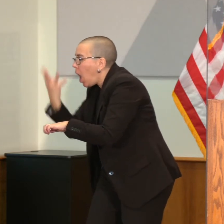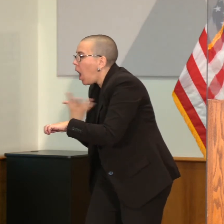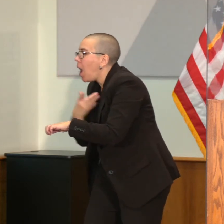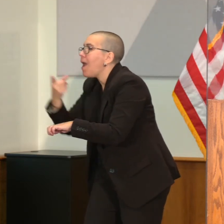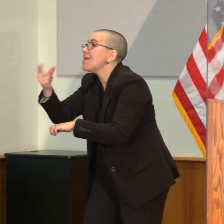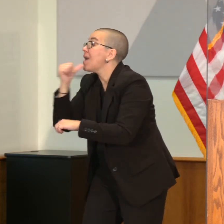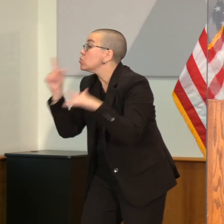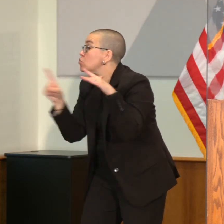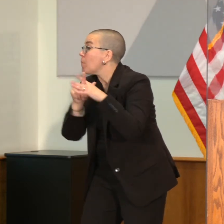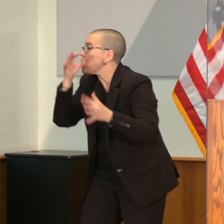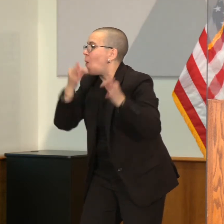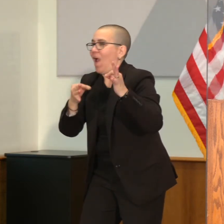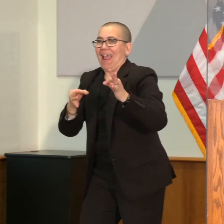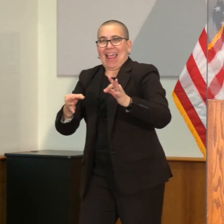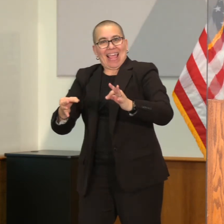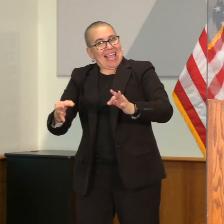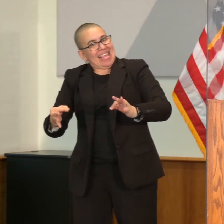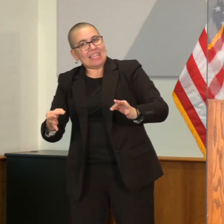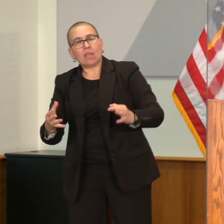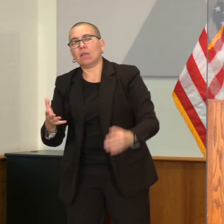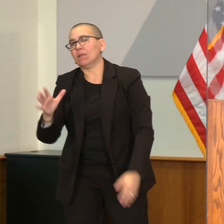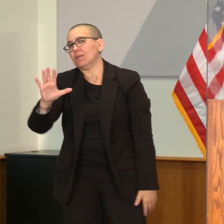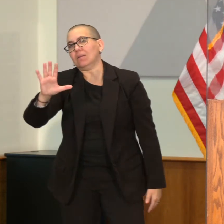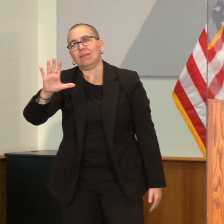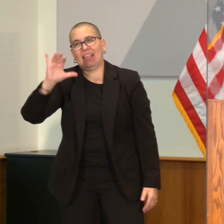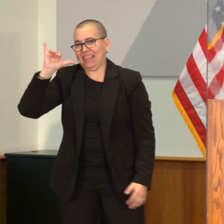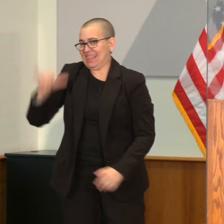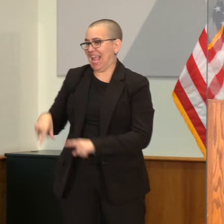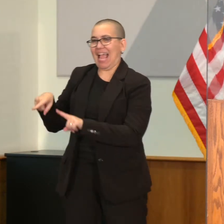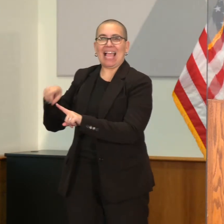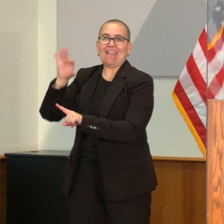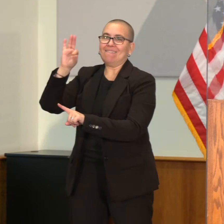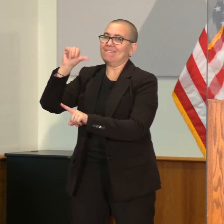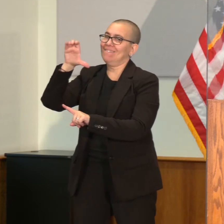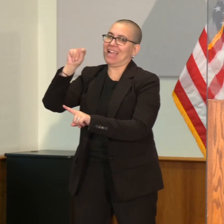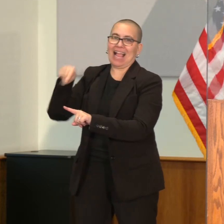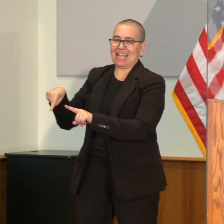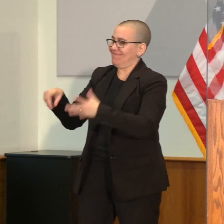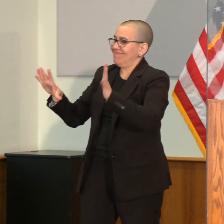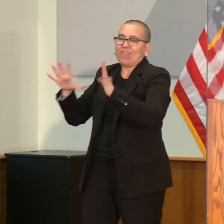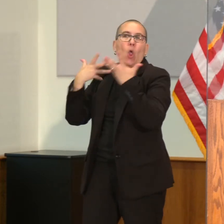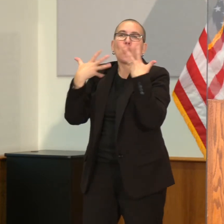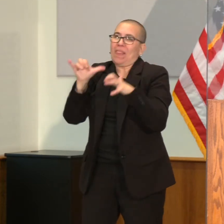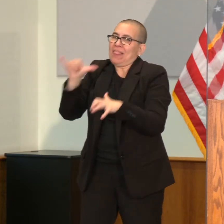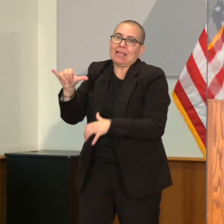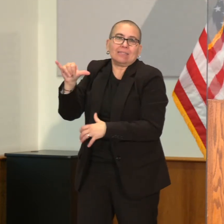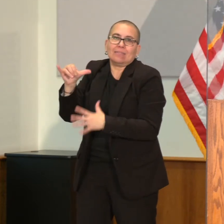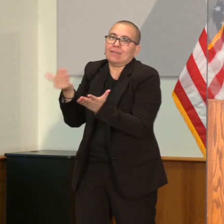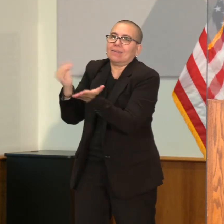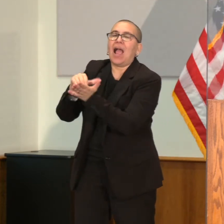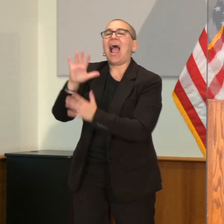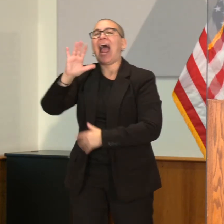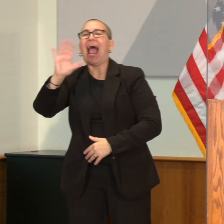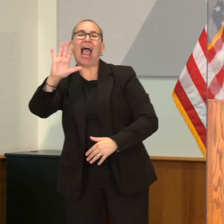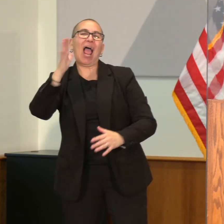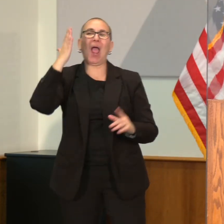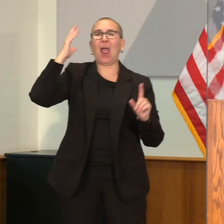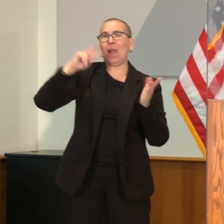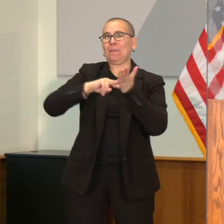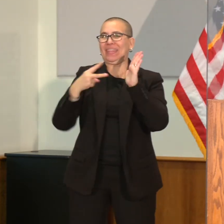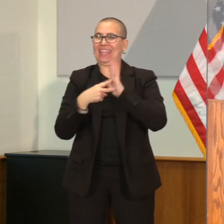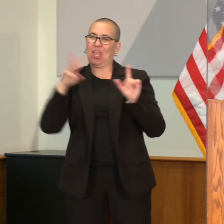this conversation, because there are things we could do, and we have the bills, we have the language right now that would have prevented all of that from